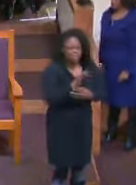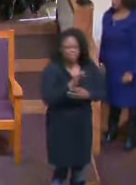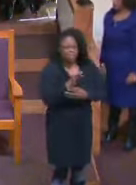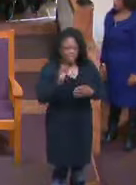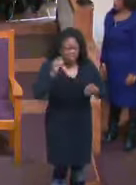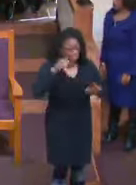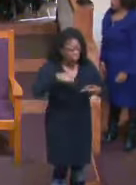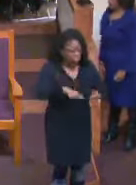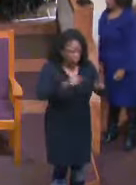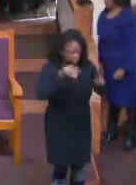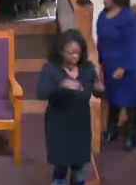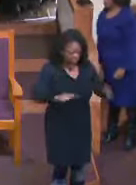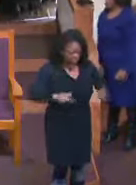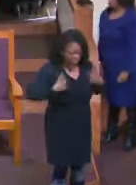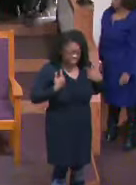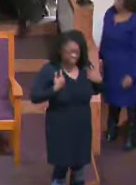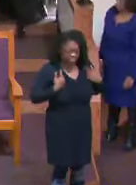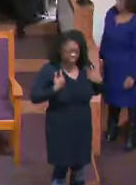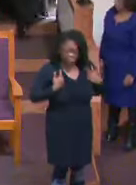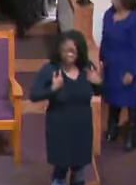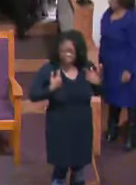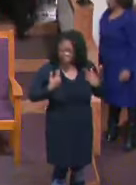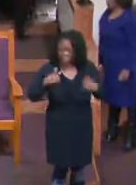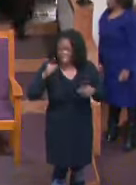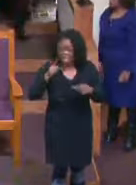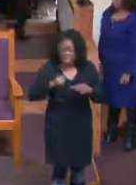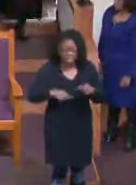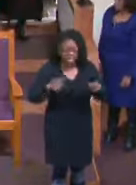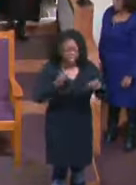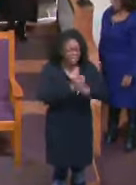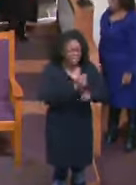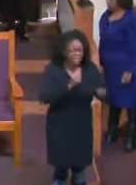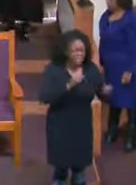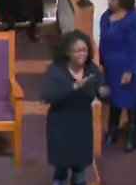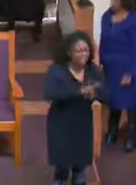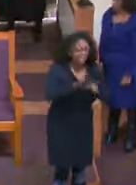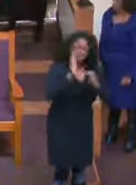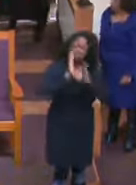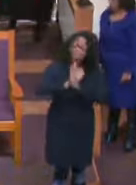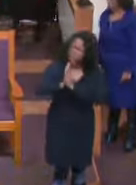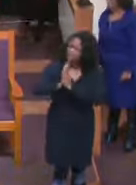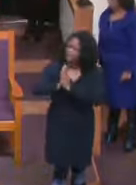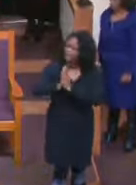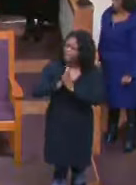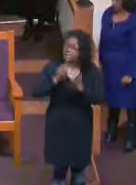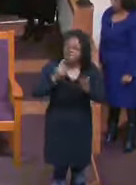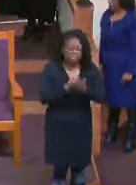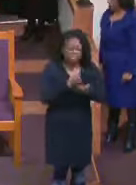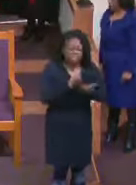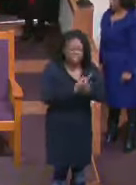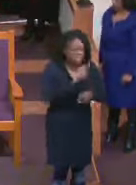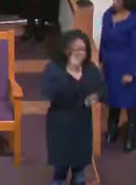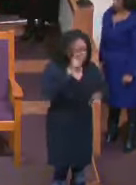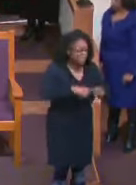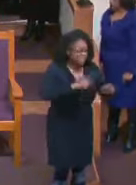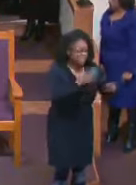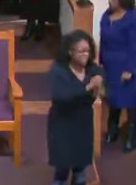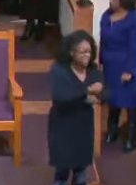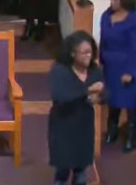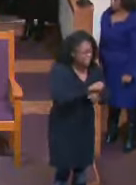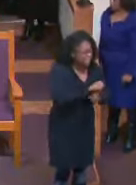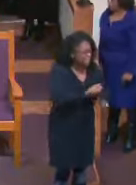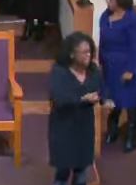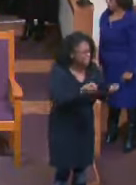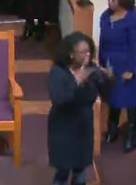life, I can't get a long prayer out. Sometimes I can't get several words out. But I